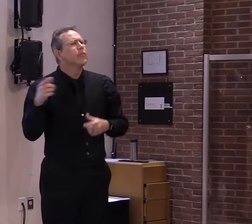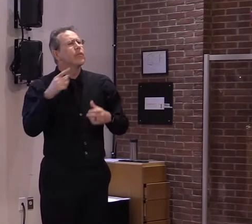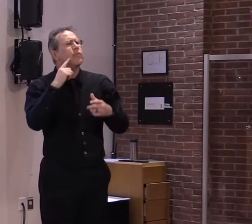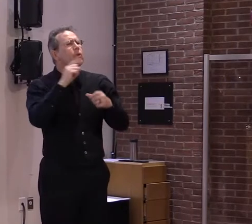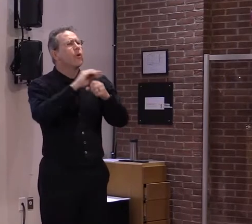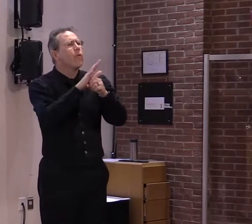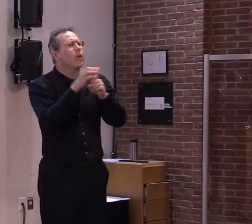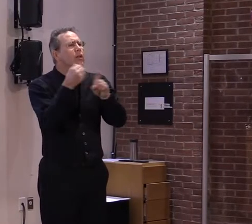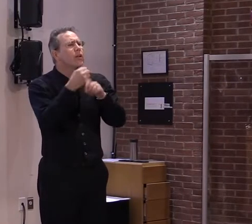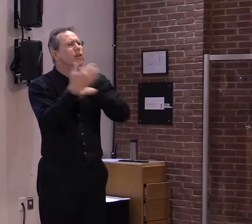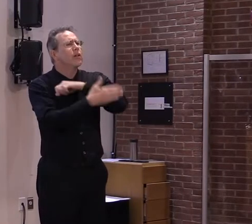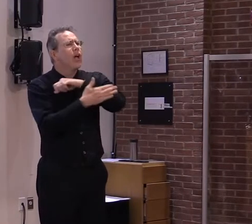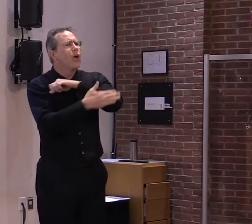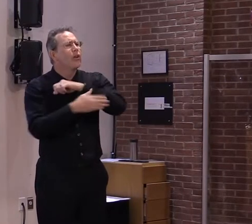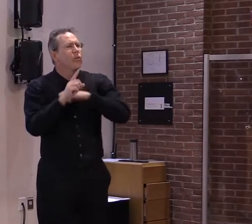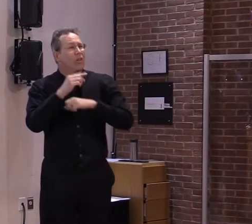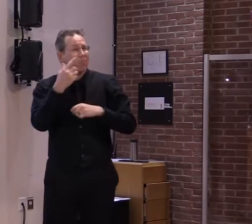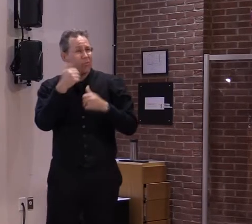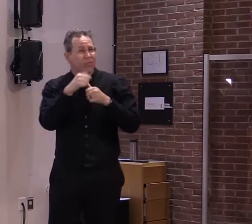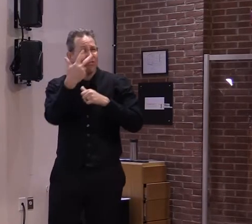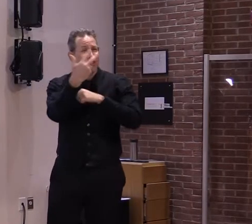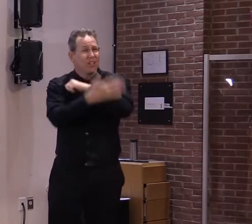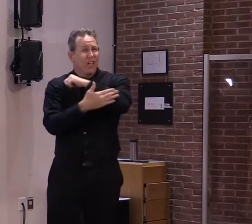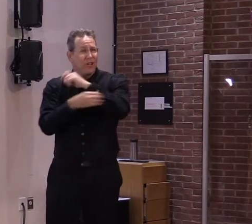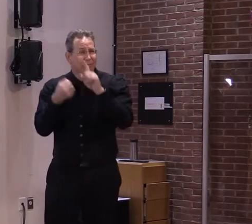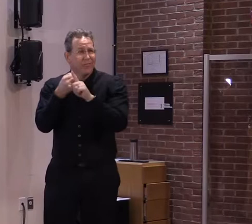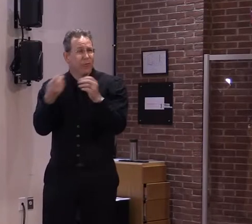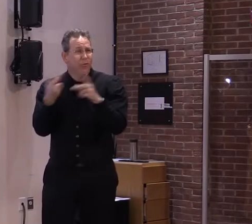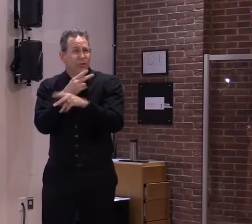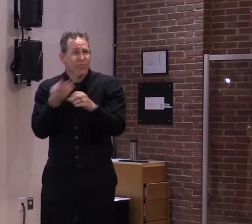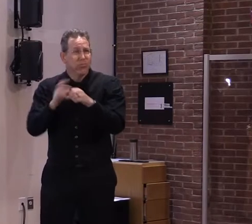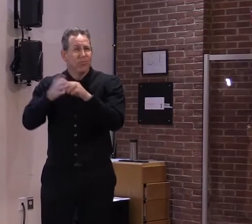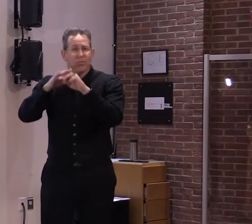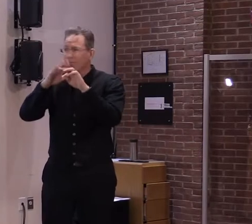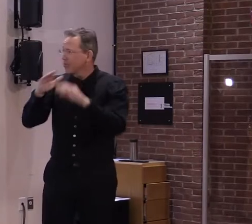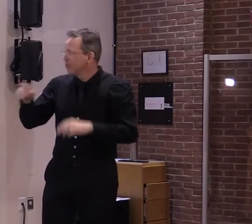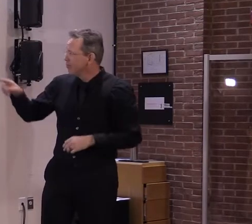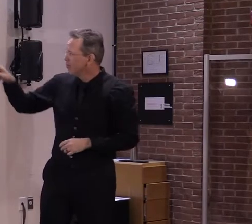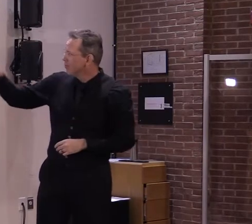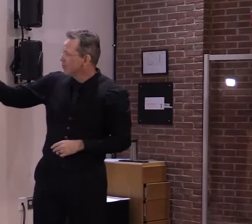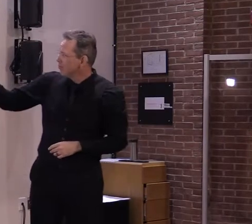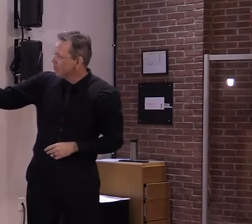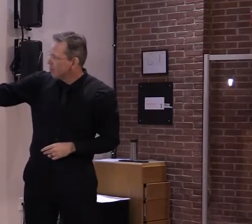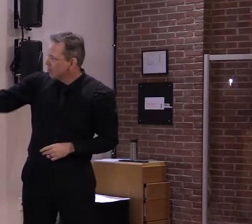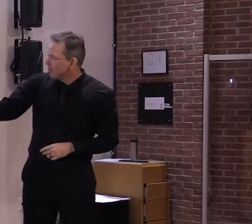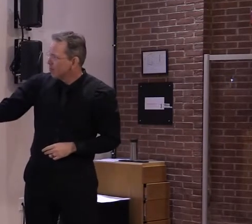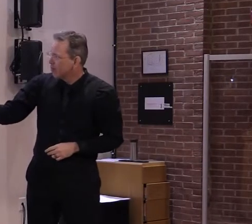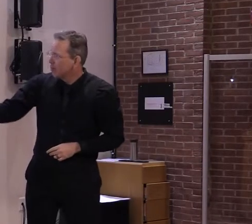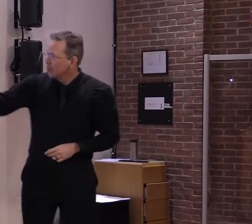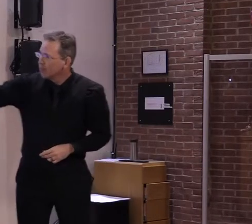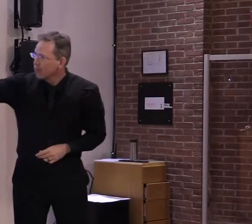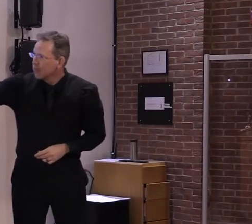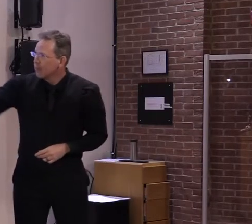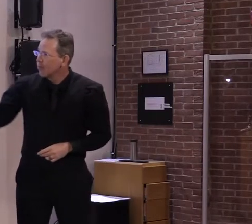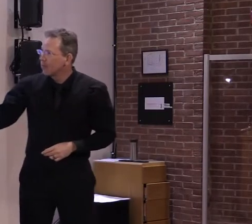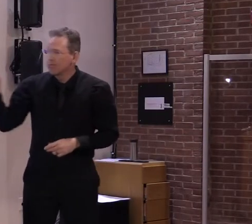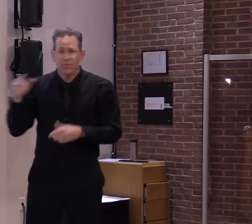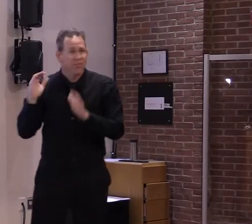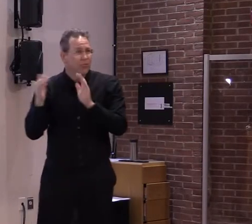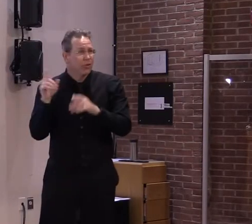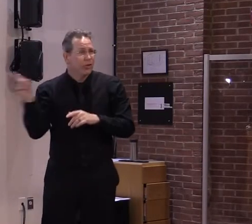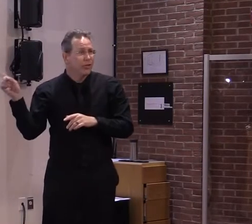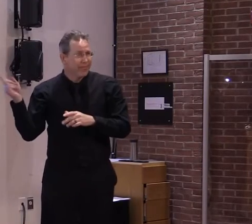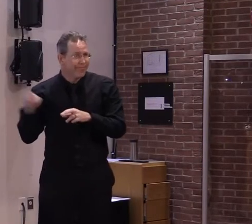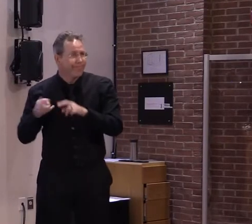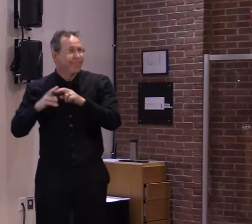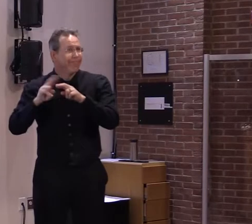higher caseloads compared to others. In particular, cases have been rising in Orleans, Caledonia, Chittenden, and Rutland counties, while